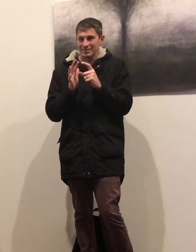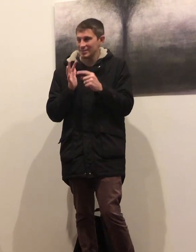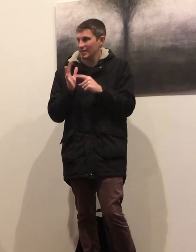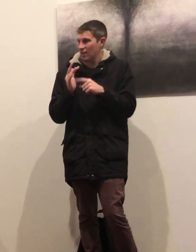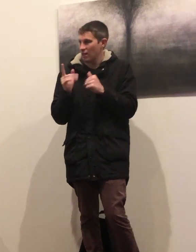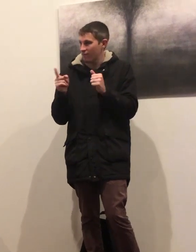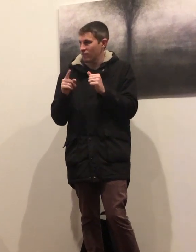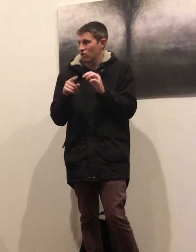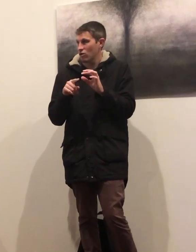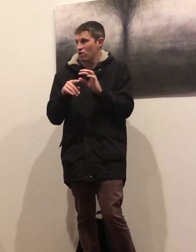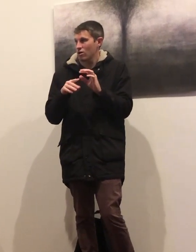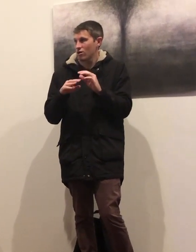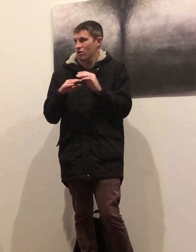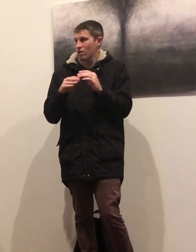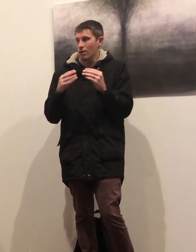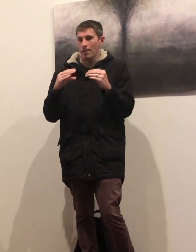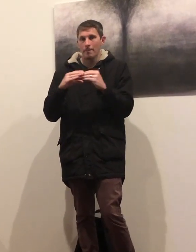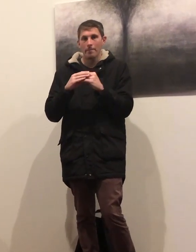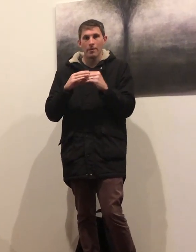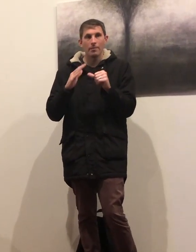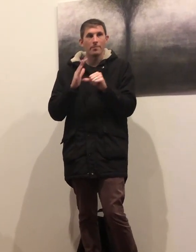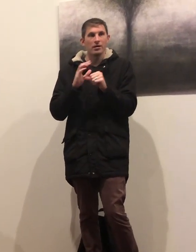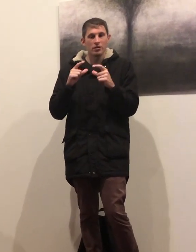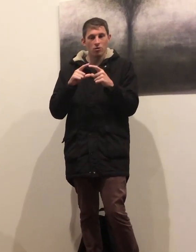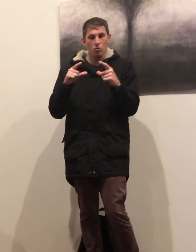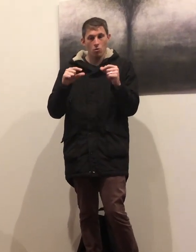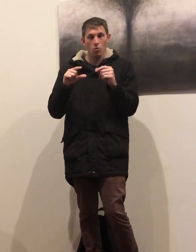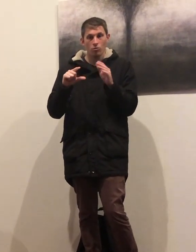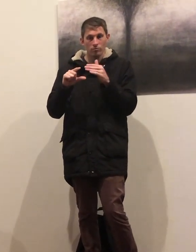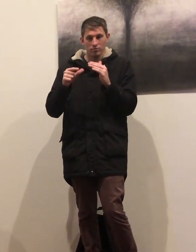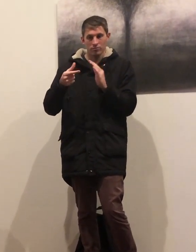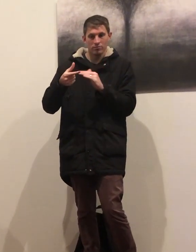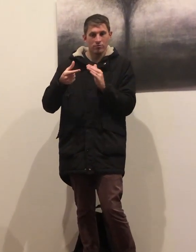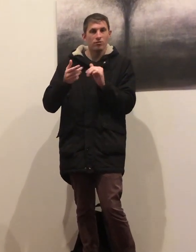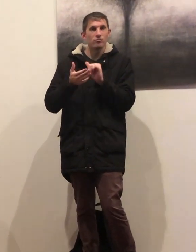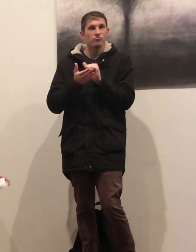both sided and all the painting, all the carving and detail.